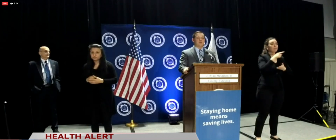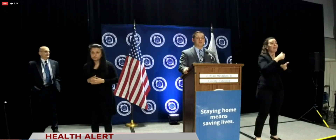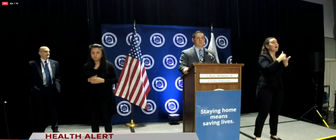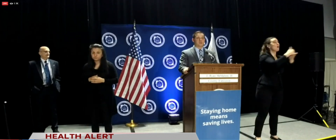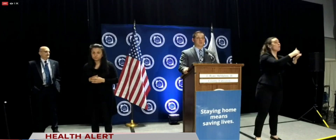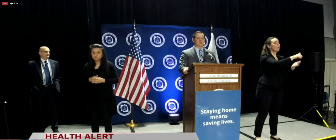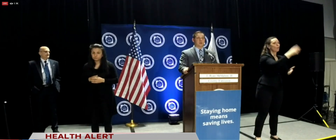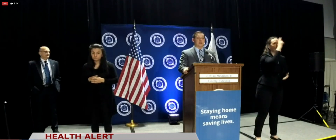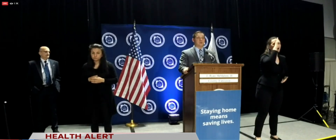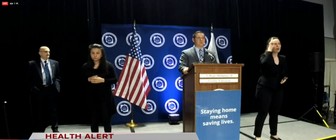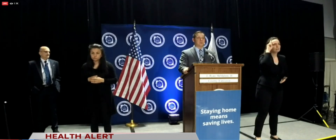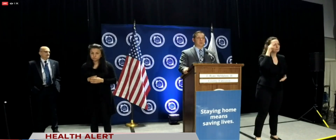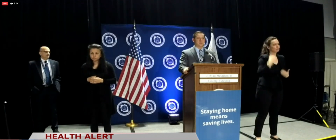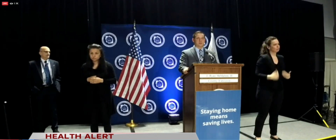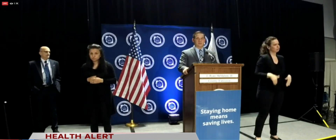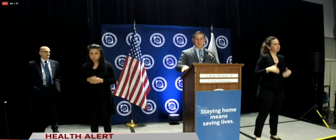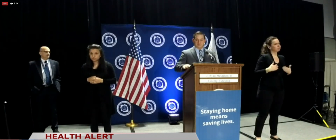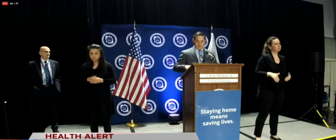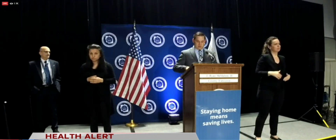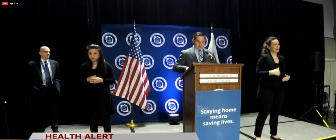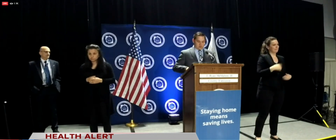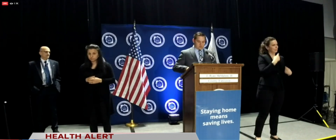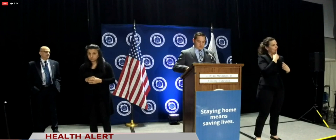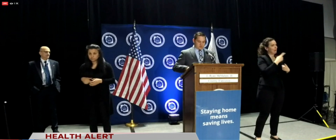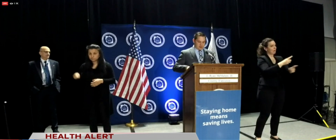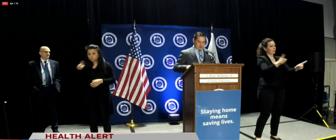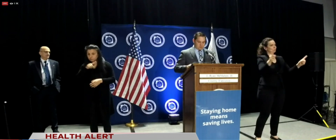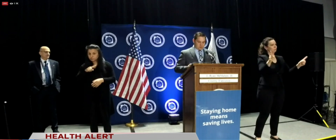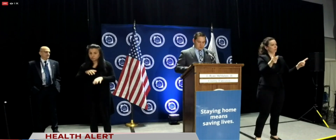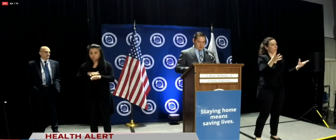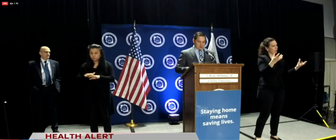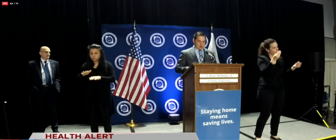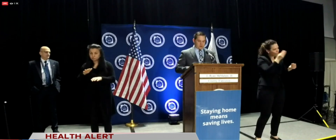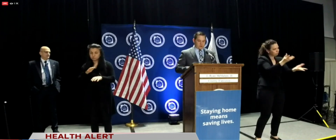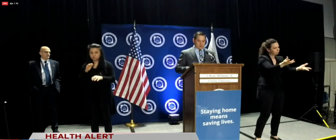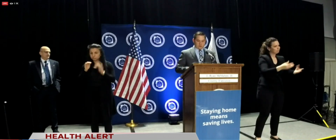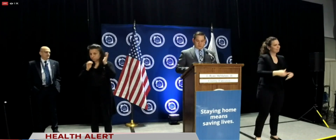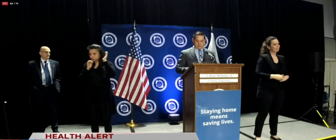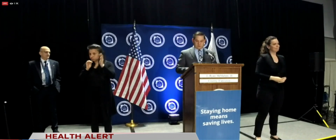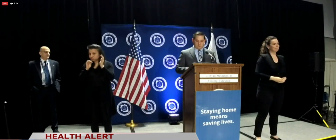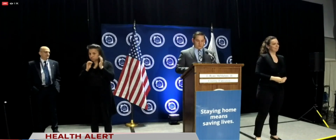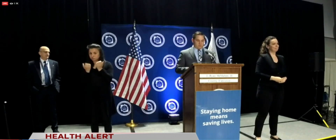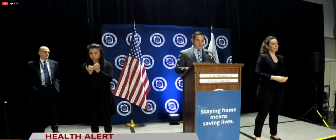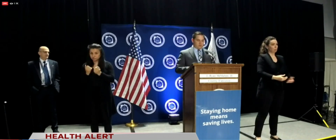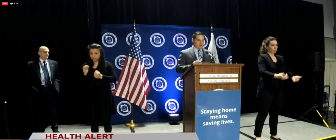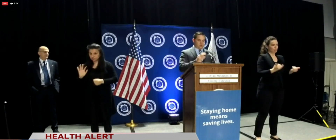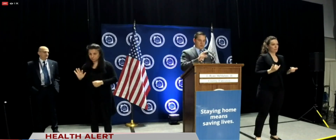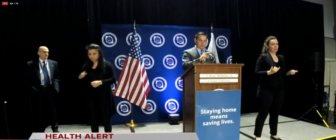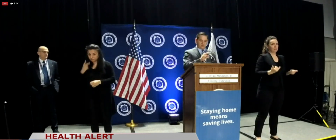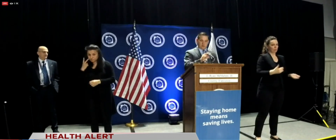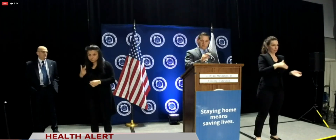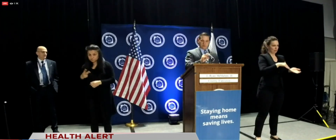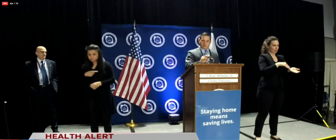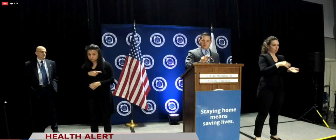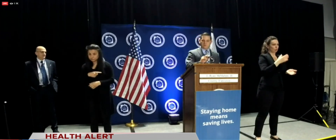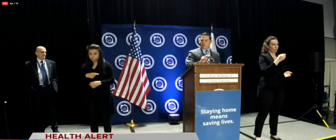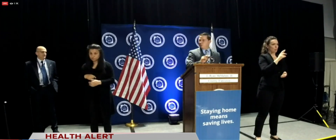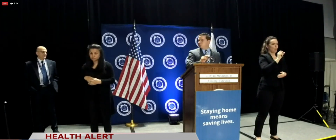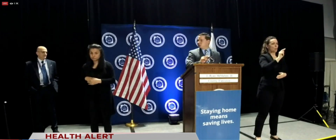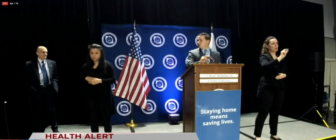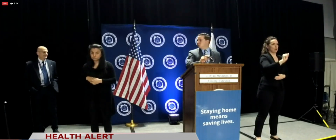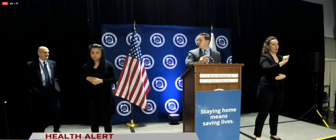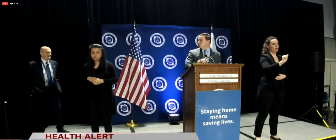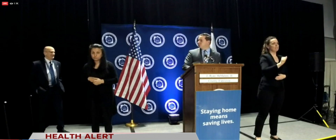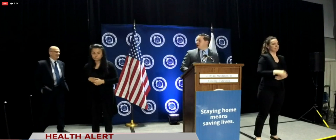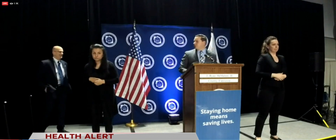have a very special announcement they would like to make today. So at this time, Dr. Corona, the mic is yours, and I'll adjust it for you.